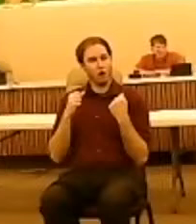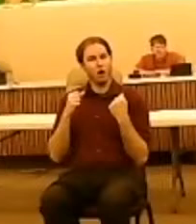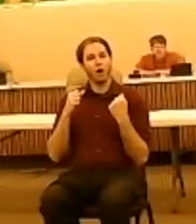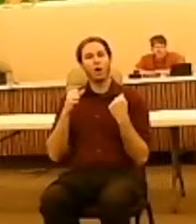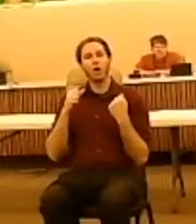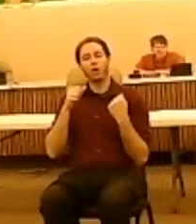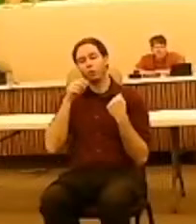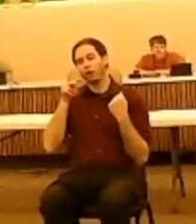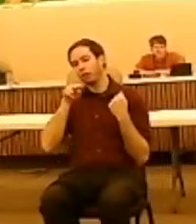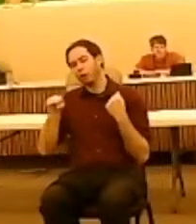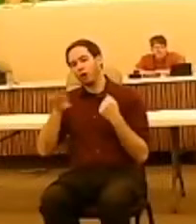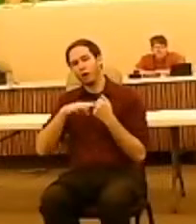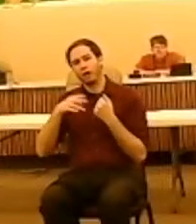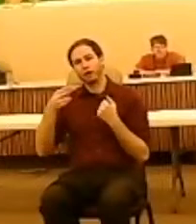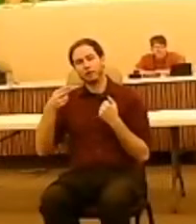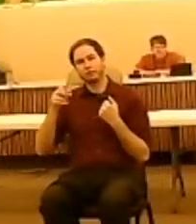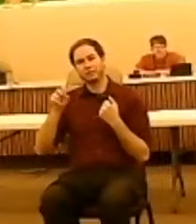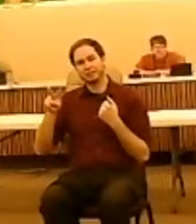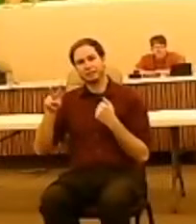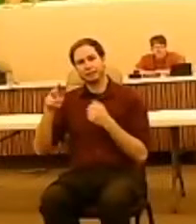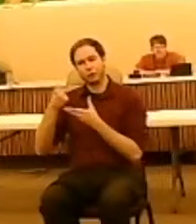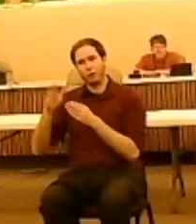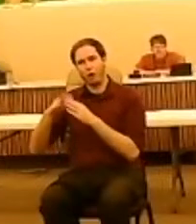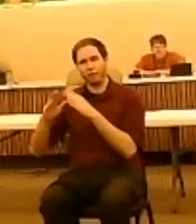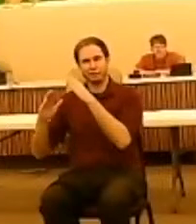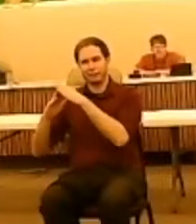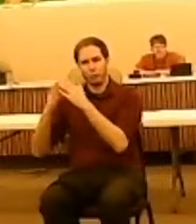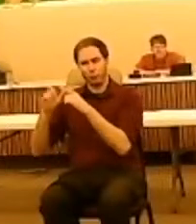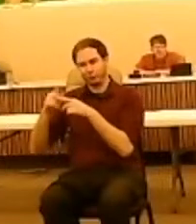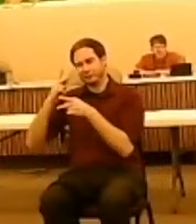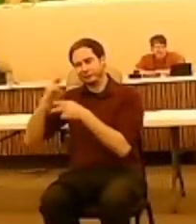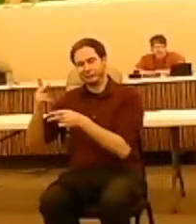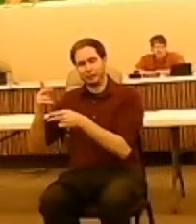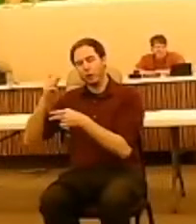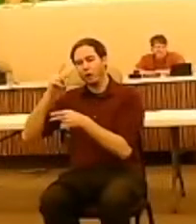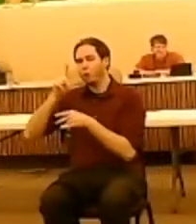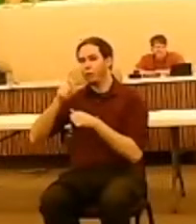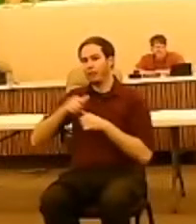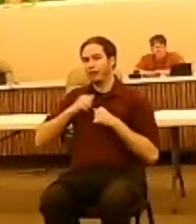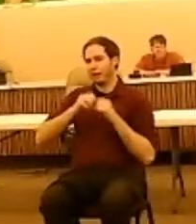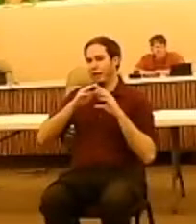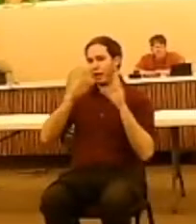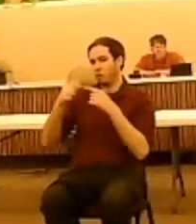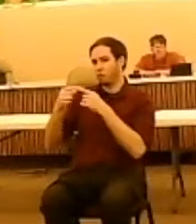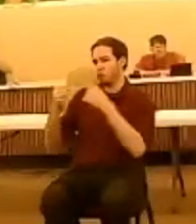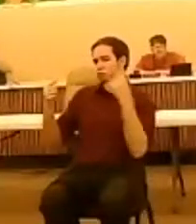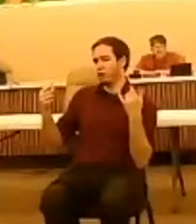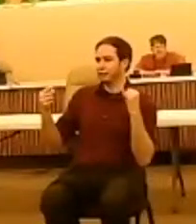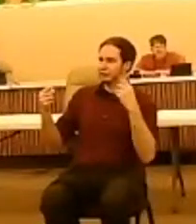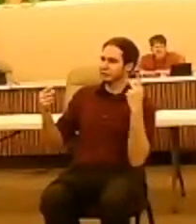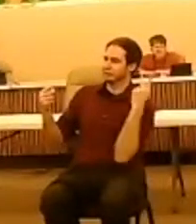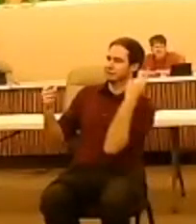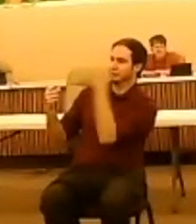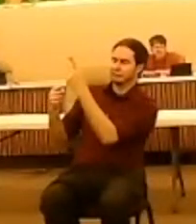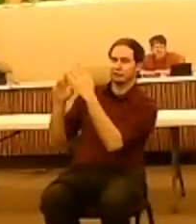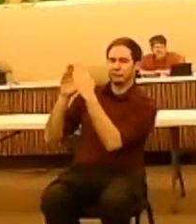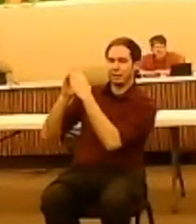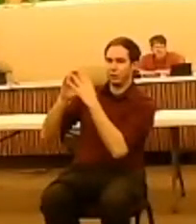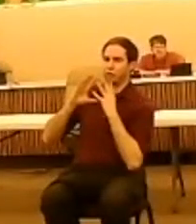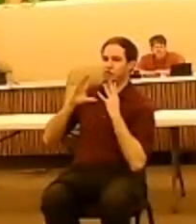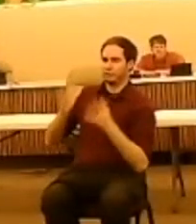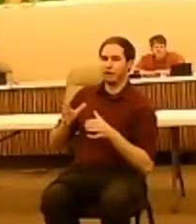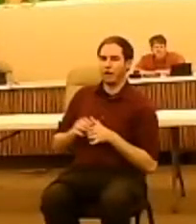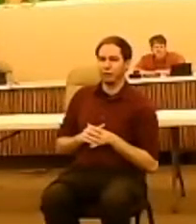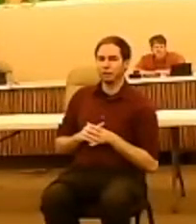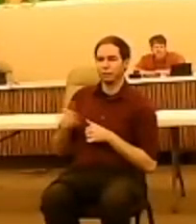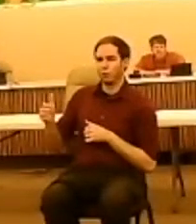on the HVAC equipment on the roof of the building, but that the people in the houses across the street would be able to still have their view of downtown.